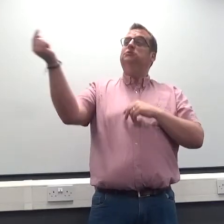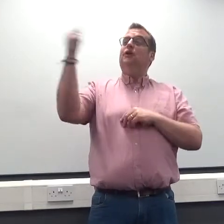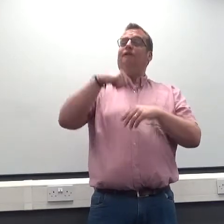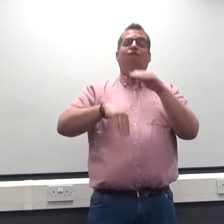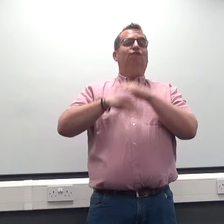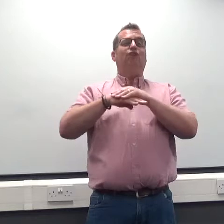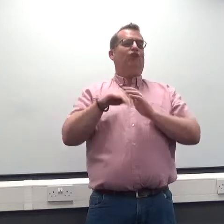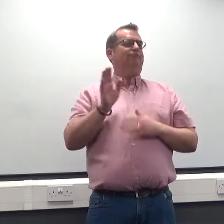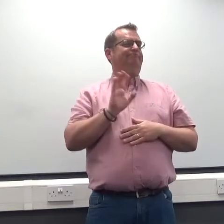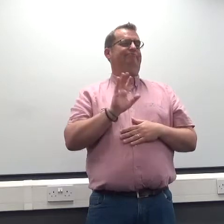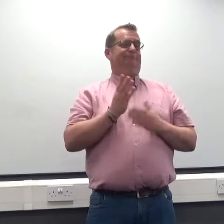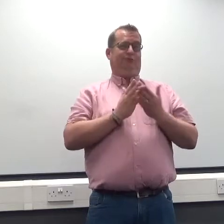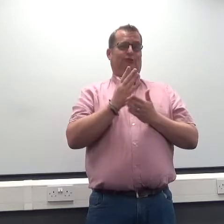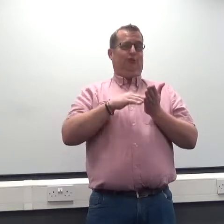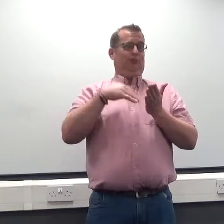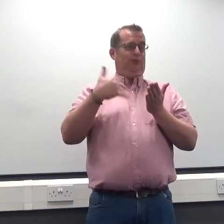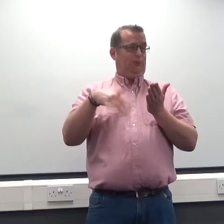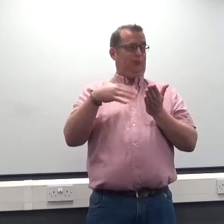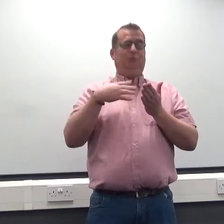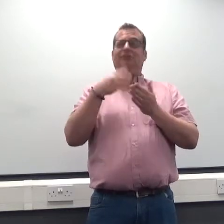communication barriers at university.